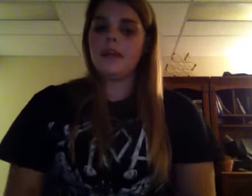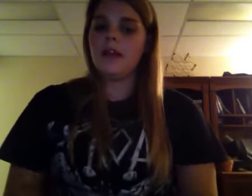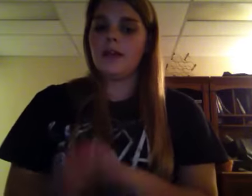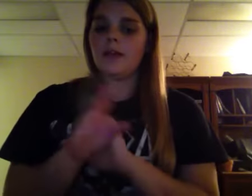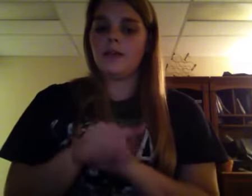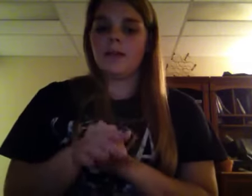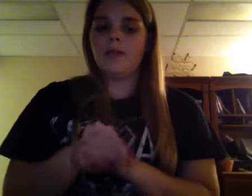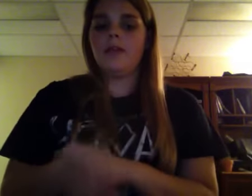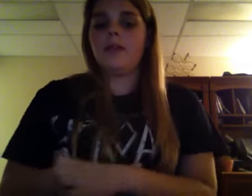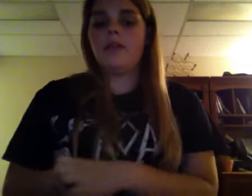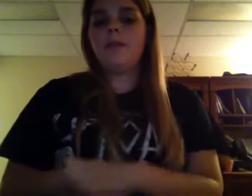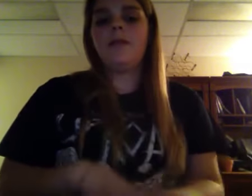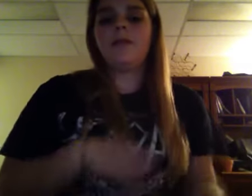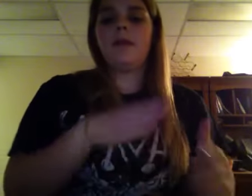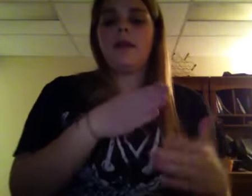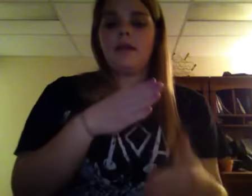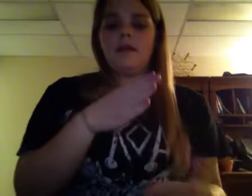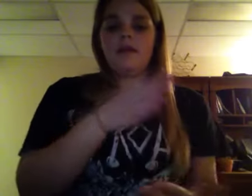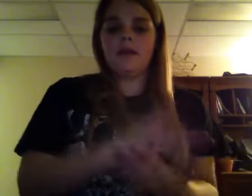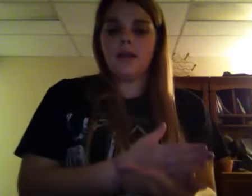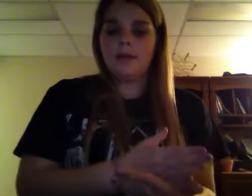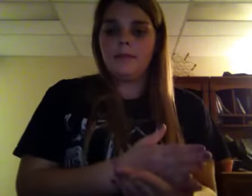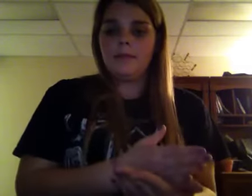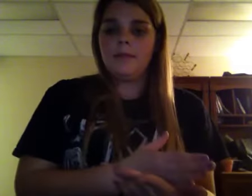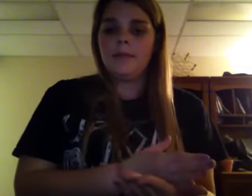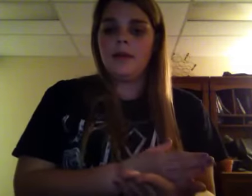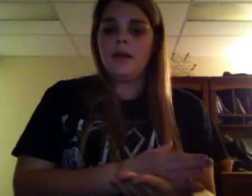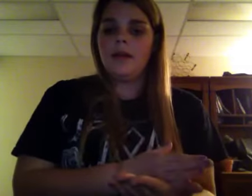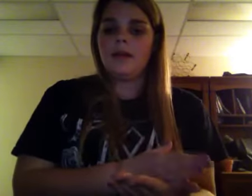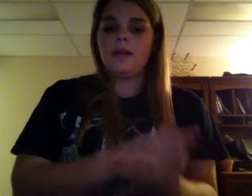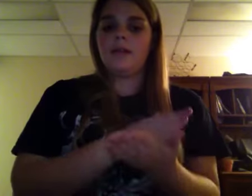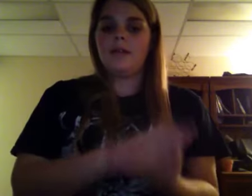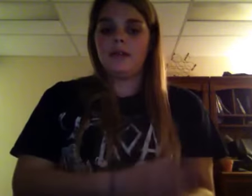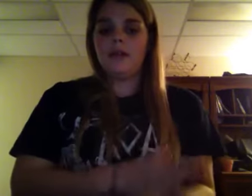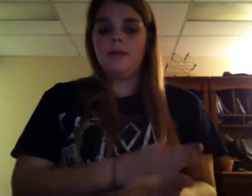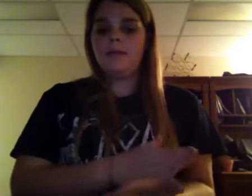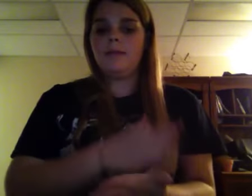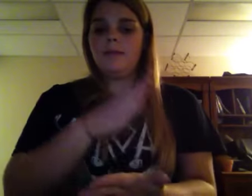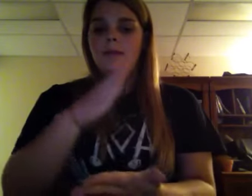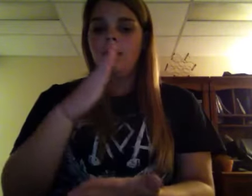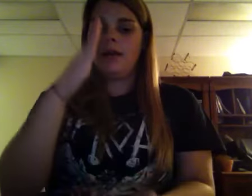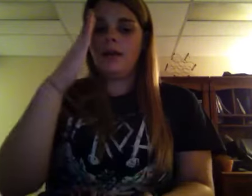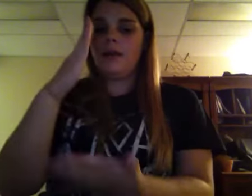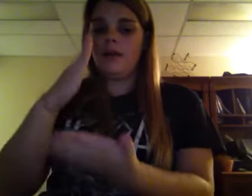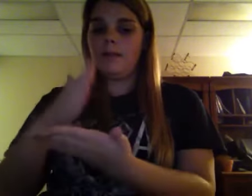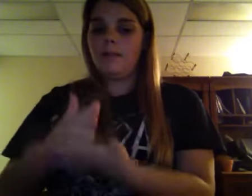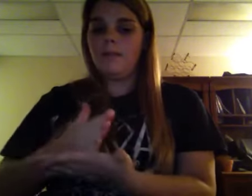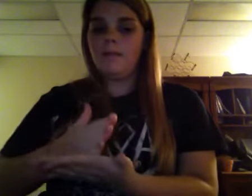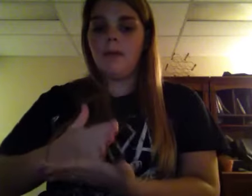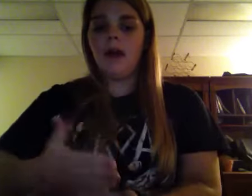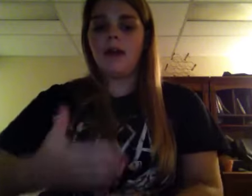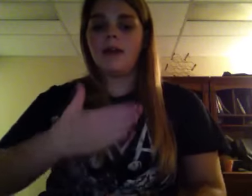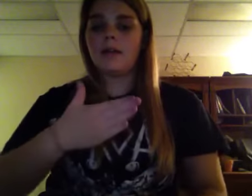Again, in those previous examples, I did the time, I established a time, and then my, because